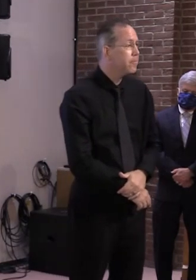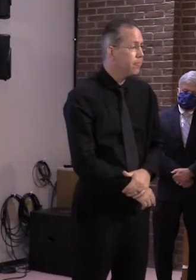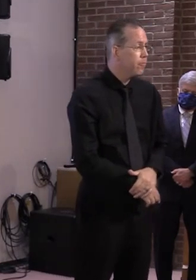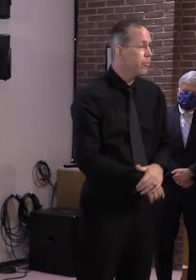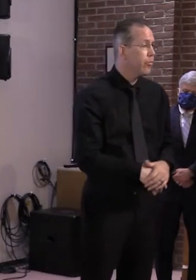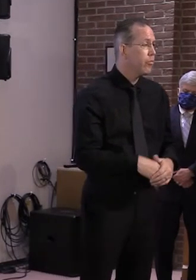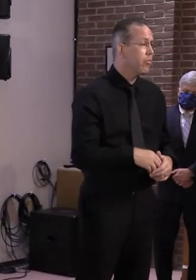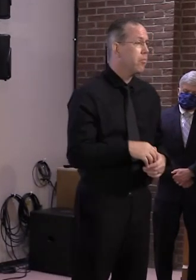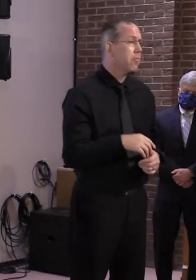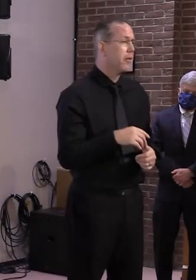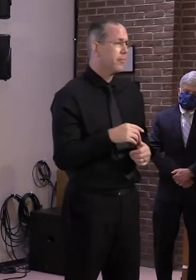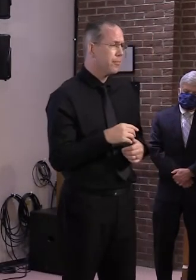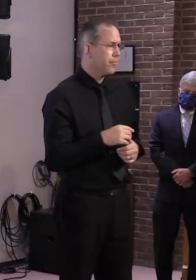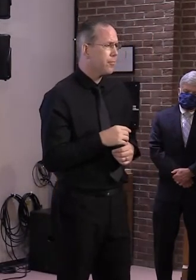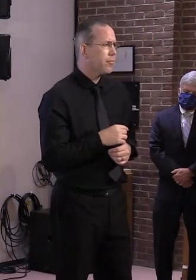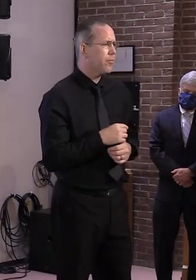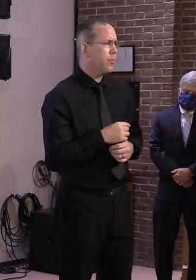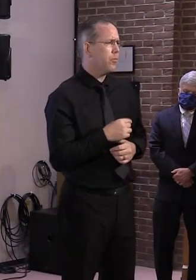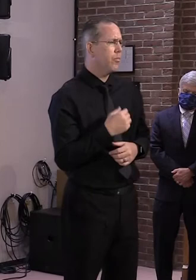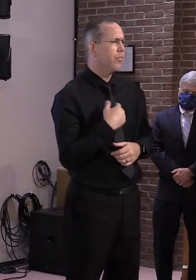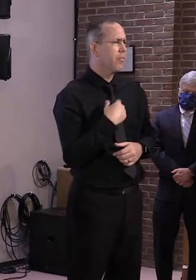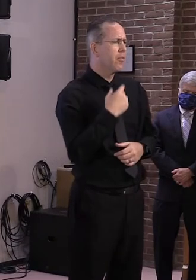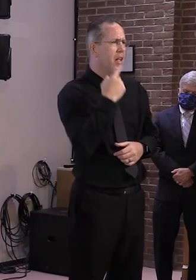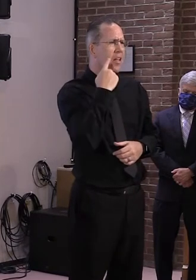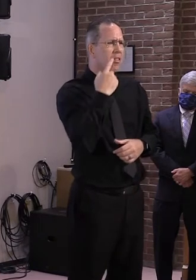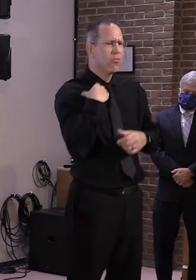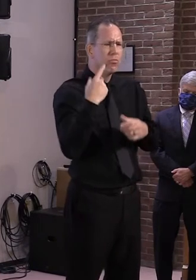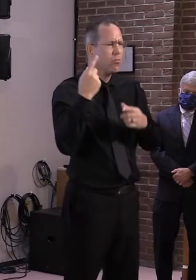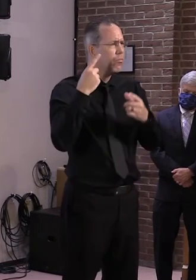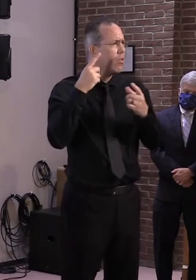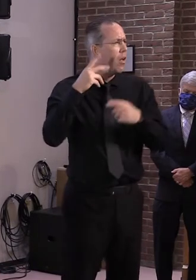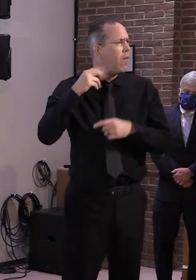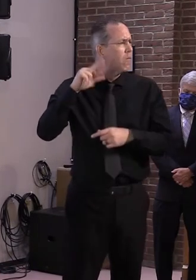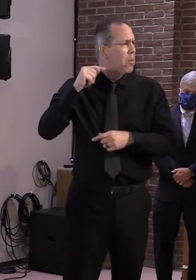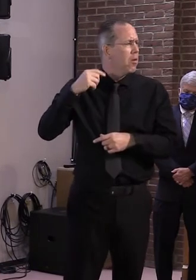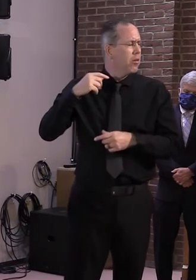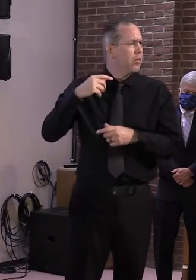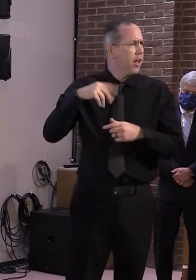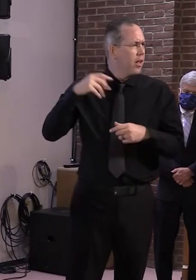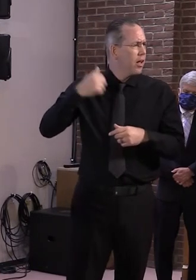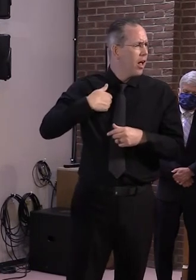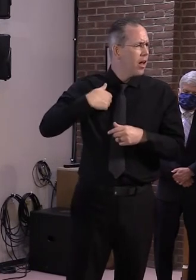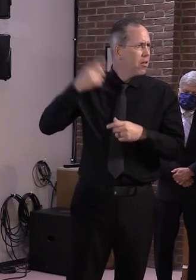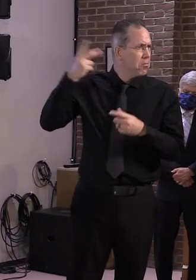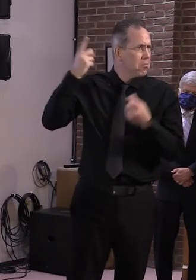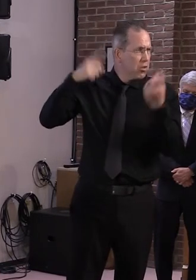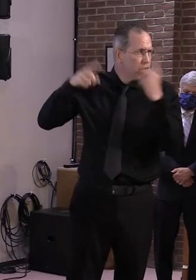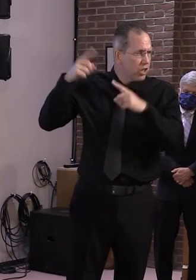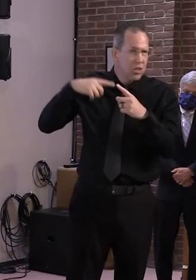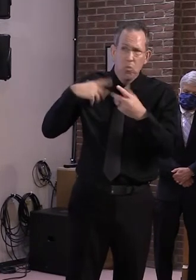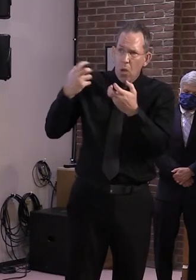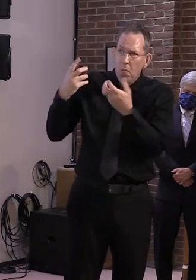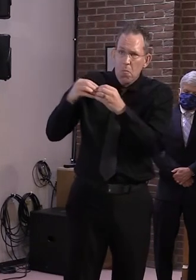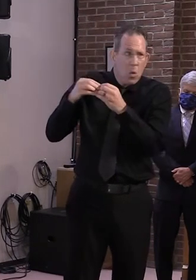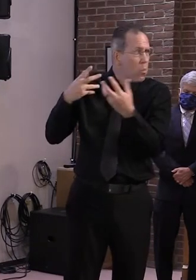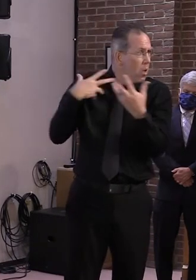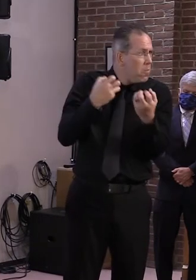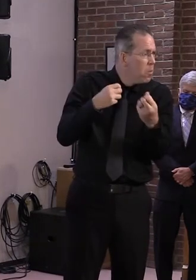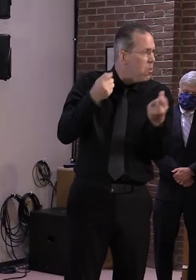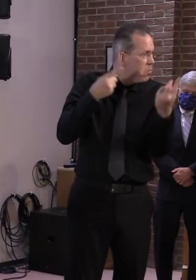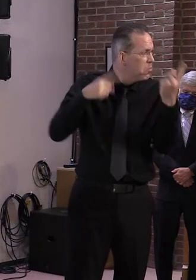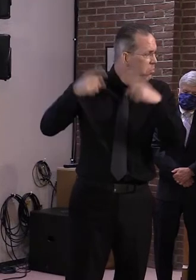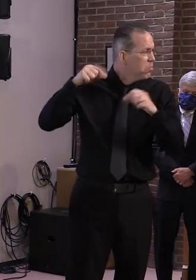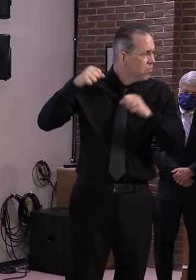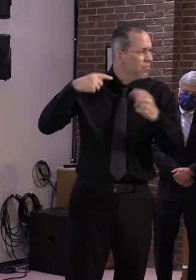think both sides have come to the conclusion it was a good idea to continue to have the border closed. I watch